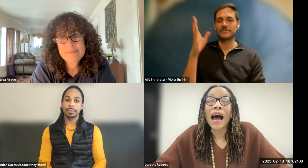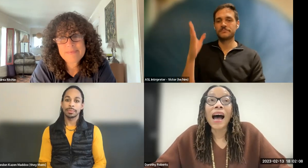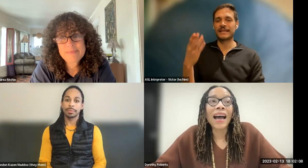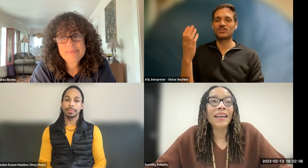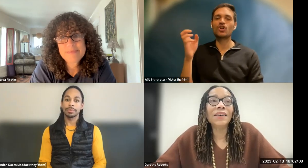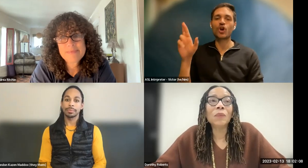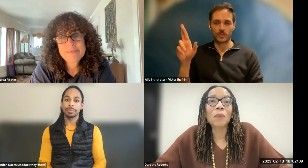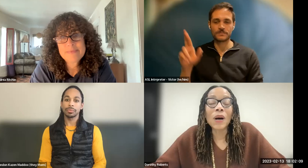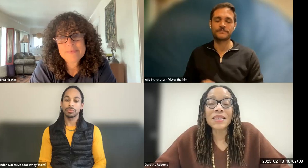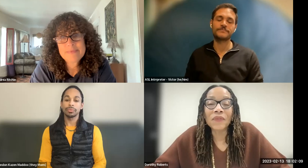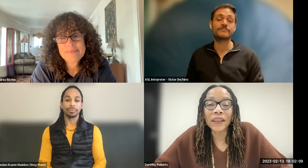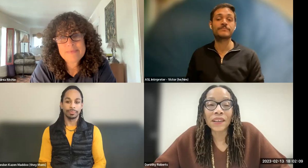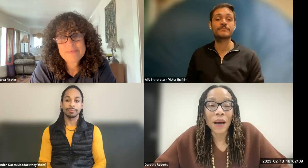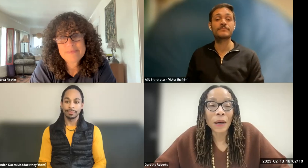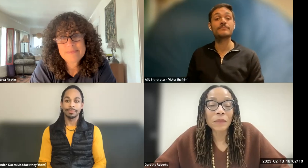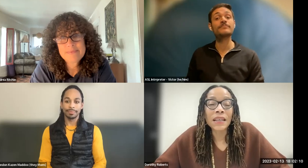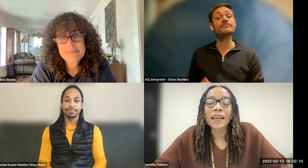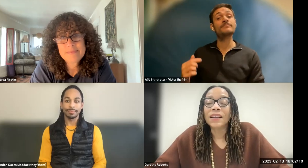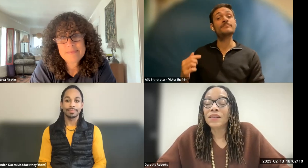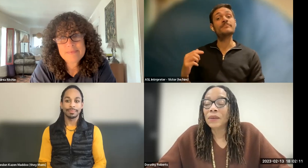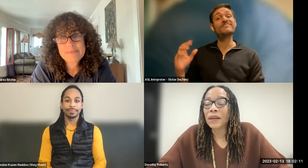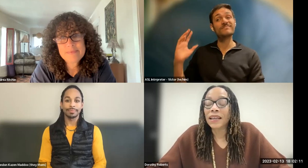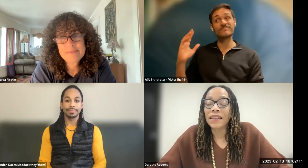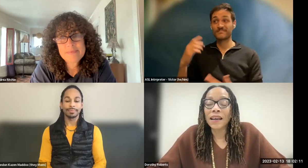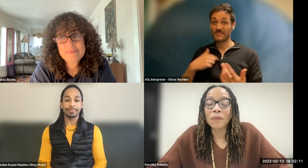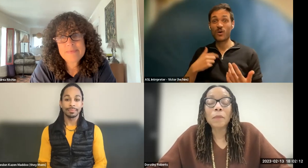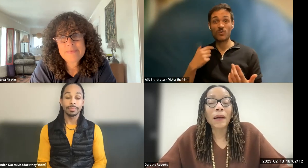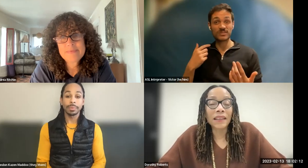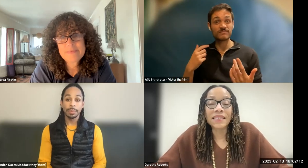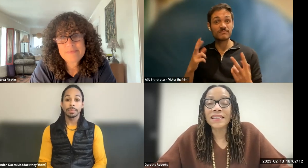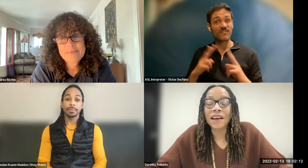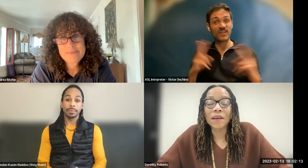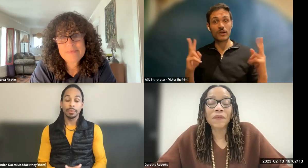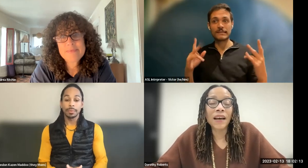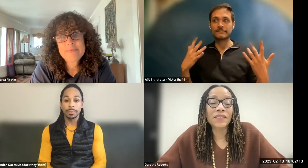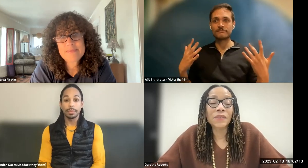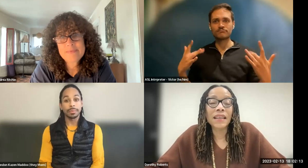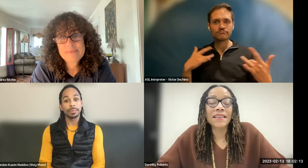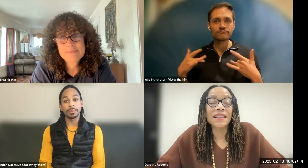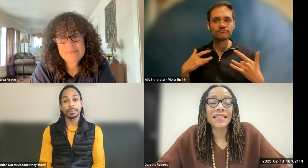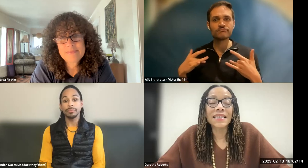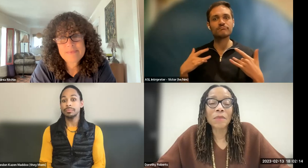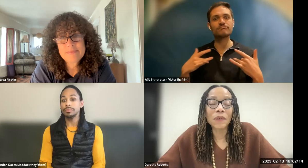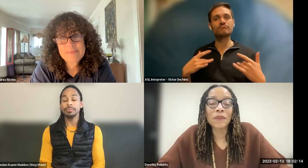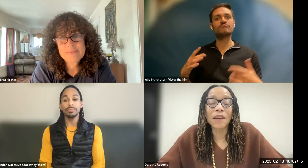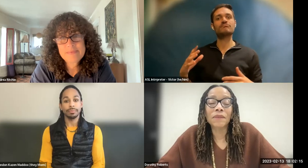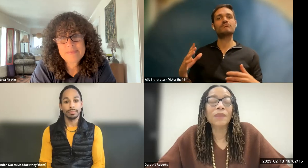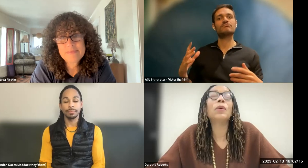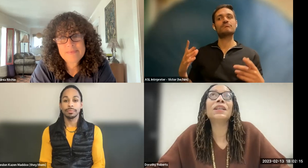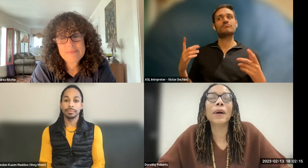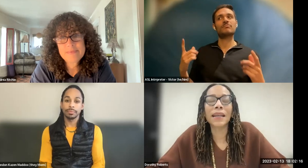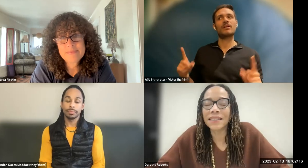So I was very alarmed during the rebellions of 2000, that summer